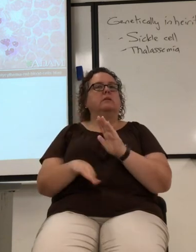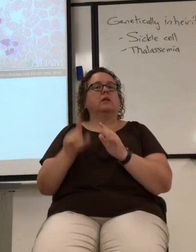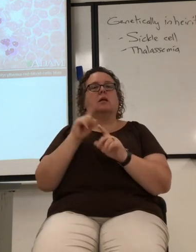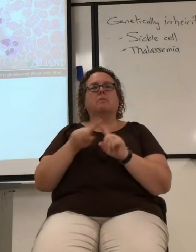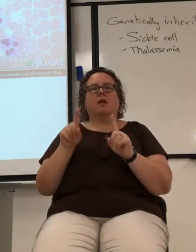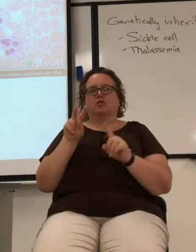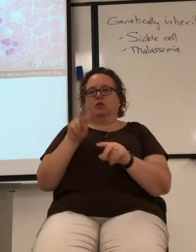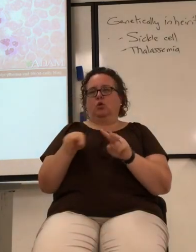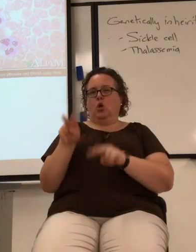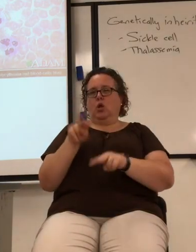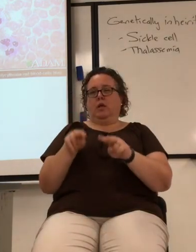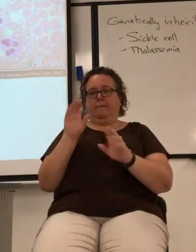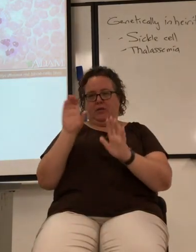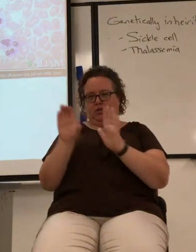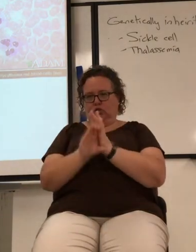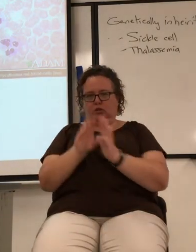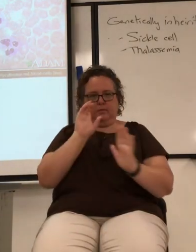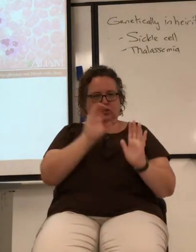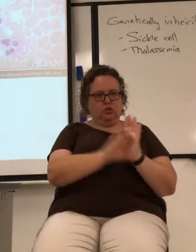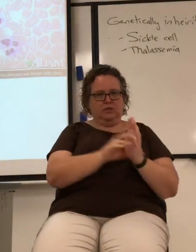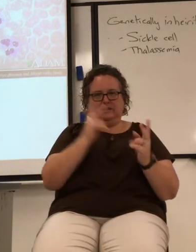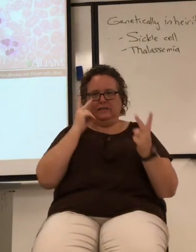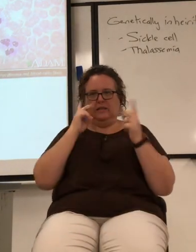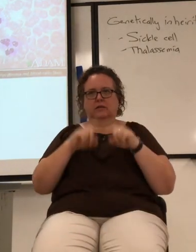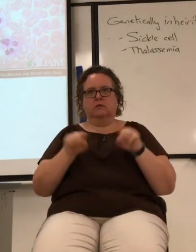look pictorially, you see